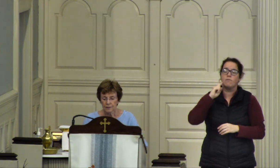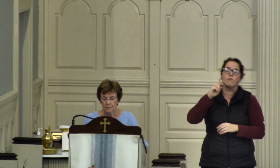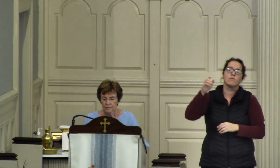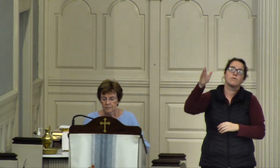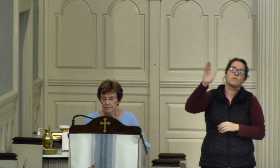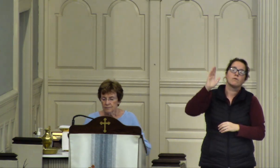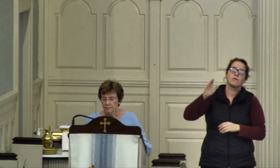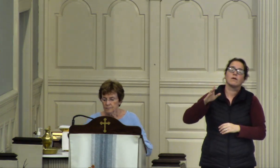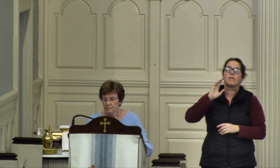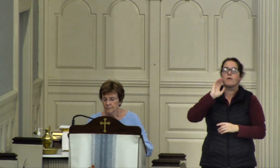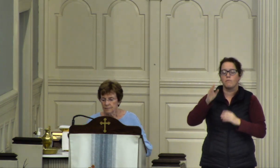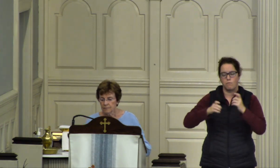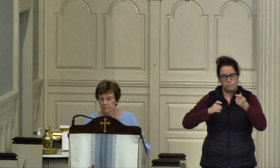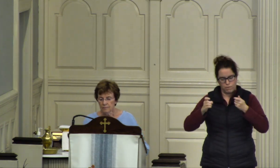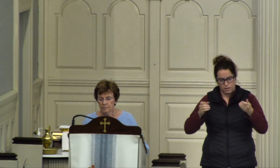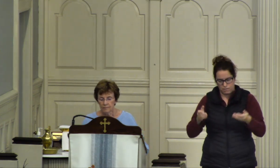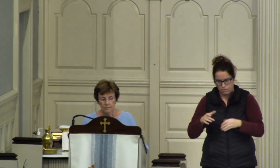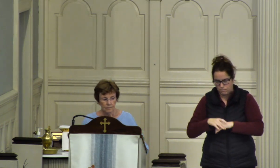Lord.